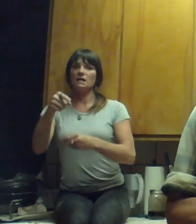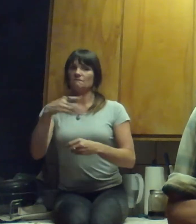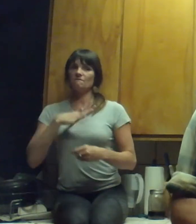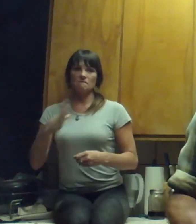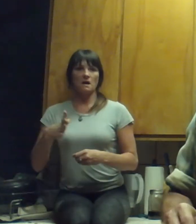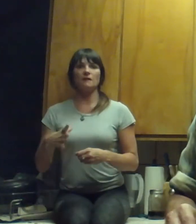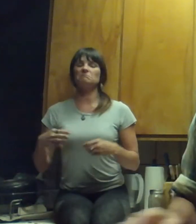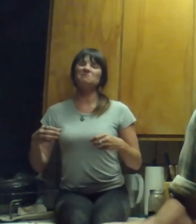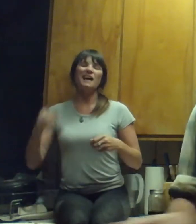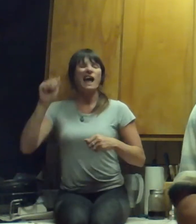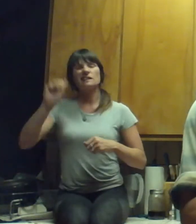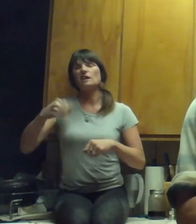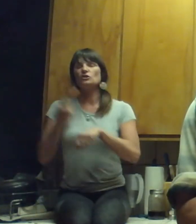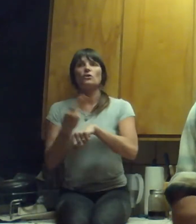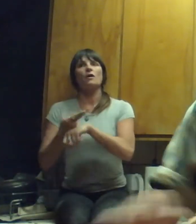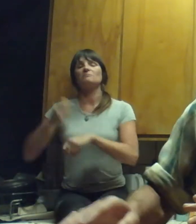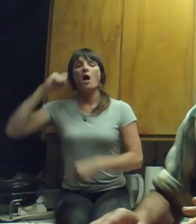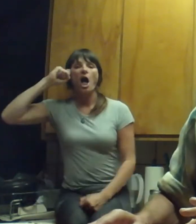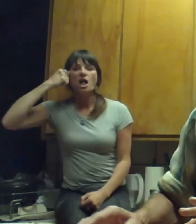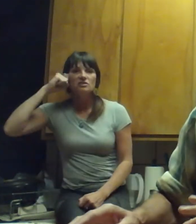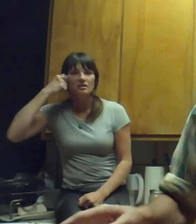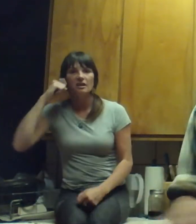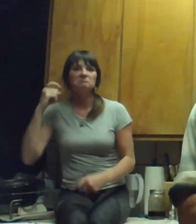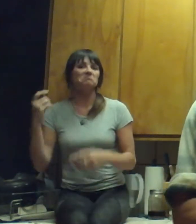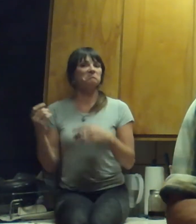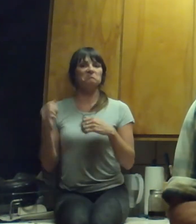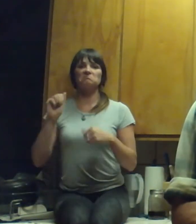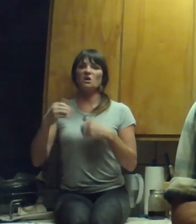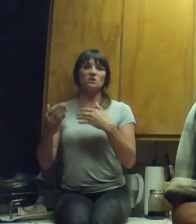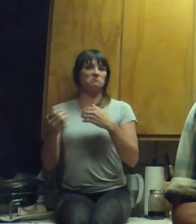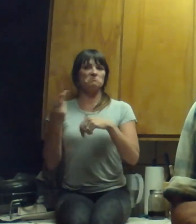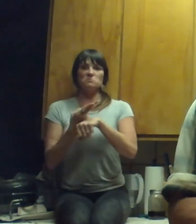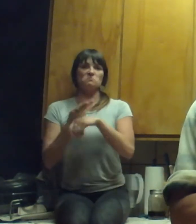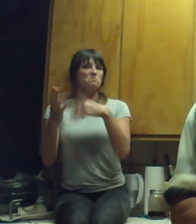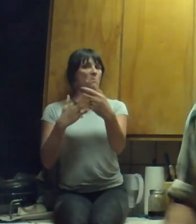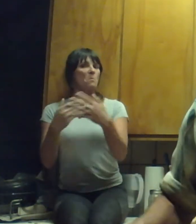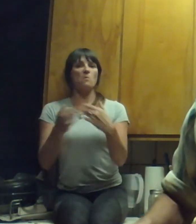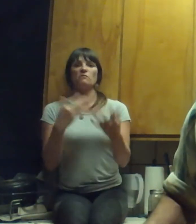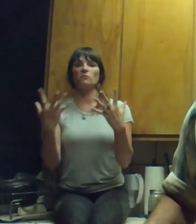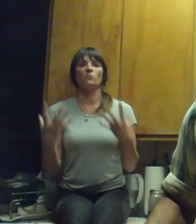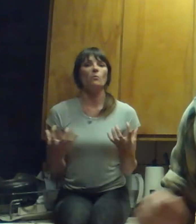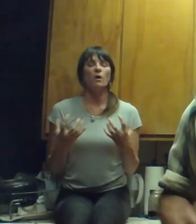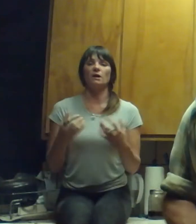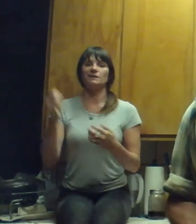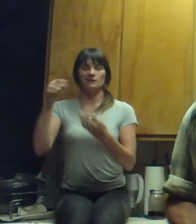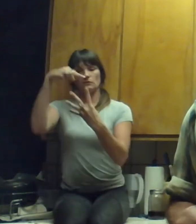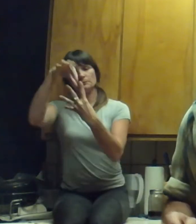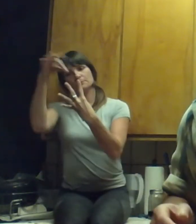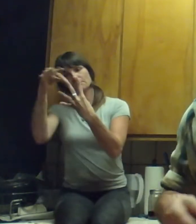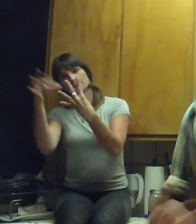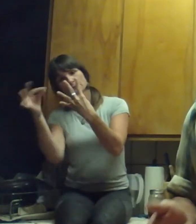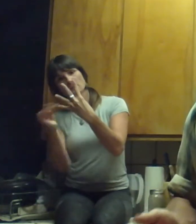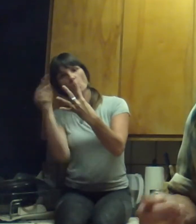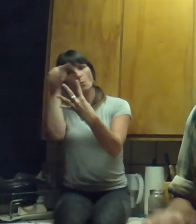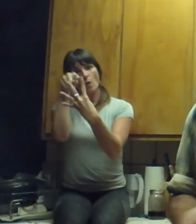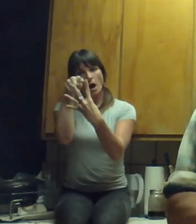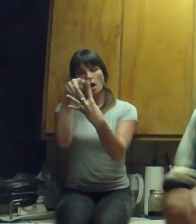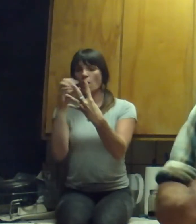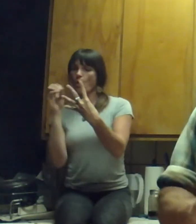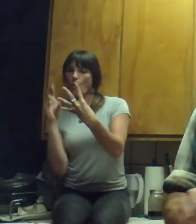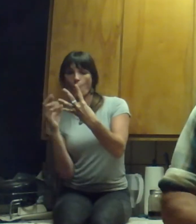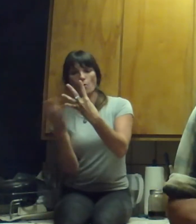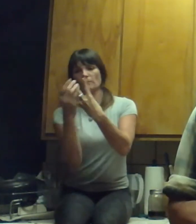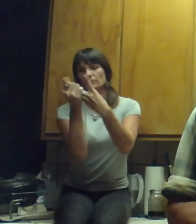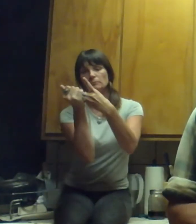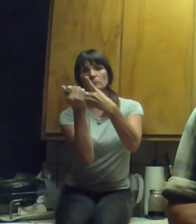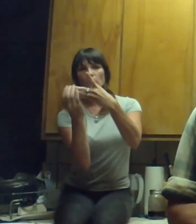onion bagel. You could do all of those, or you could do only one of those, or none of those. Or you could bake it for a little while and put